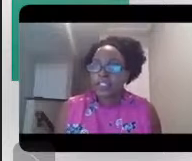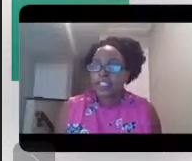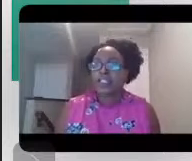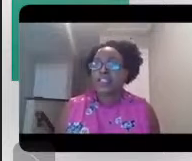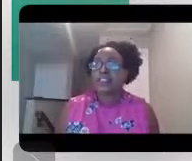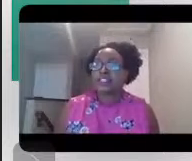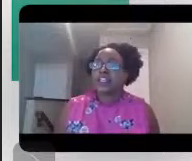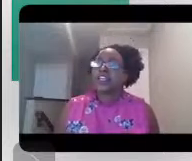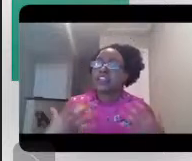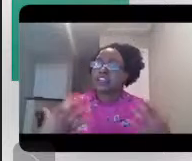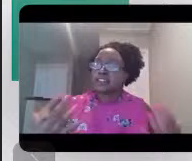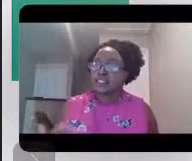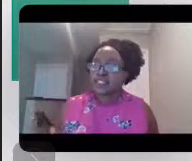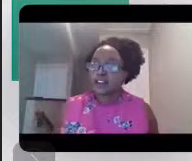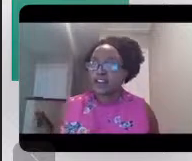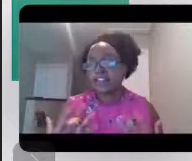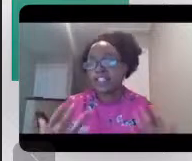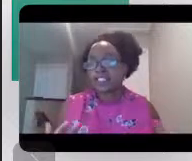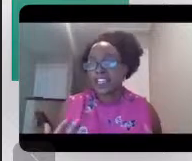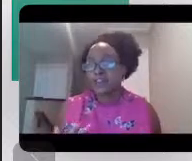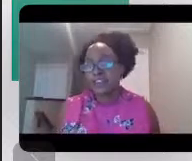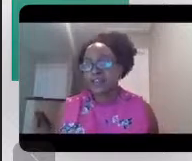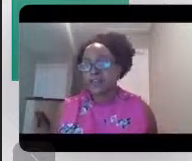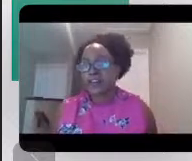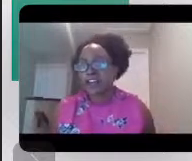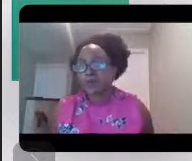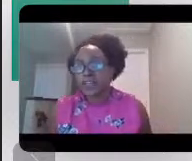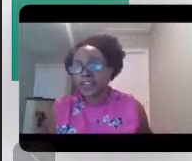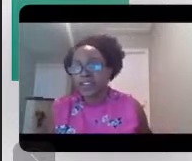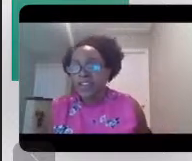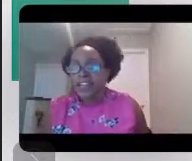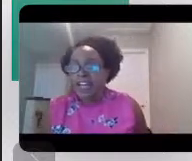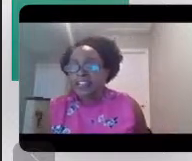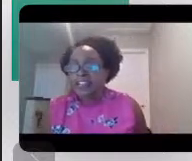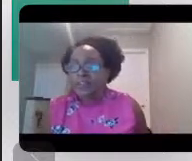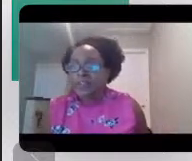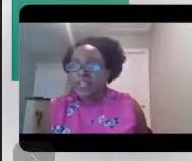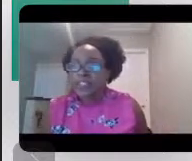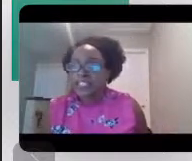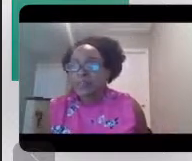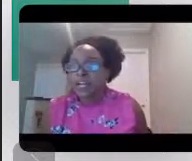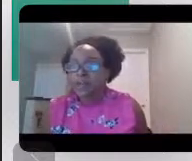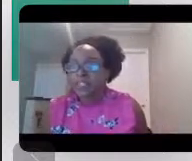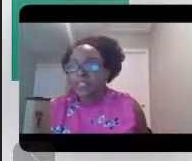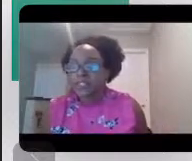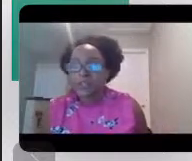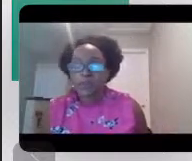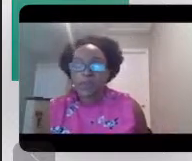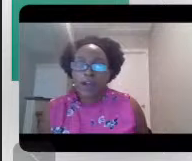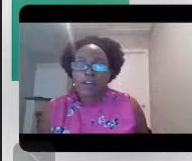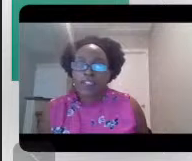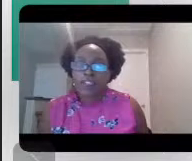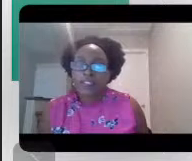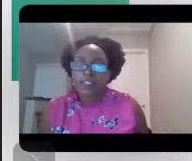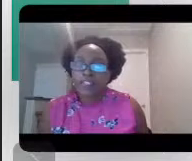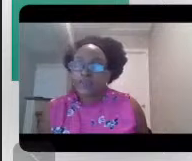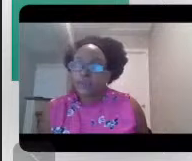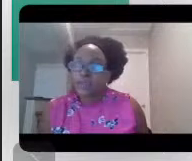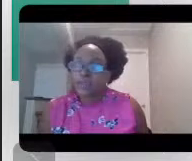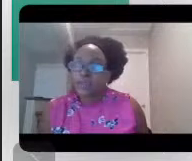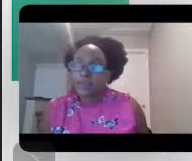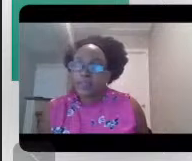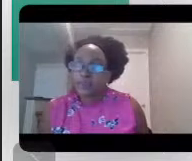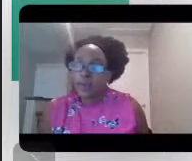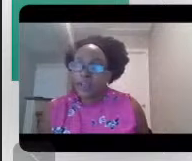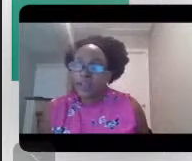encouraging kids in a safe environment. And so, that's something I wanted to talk about. That's one